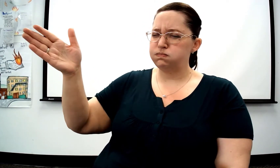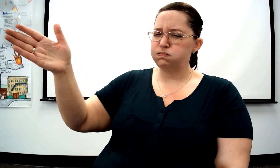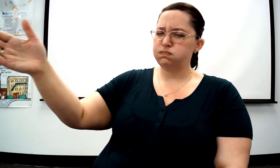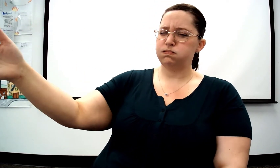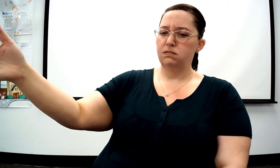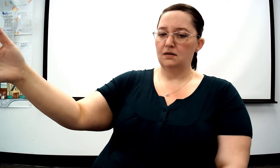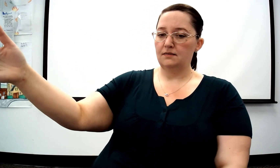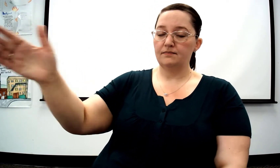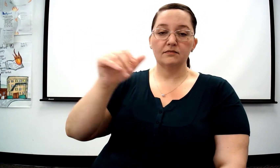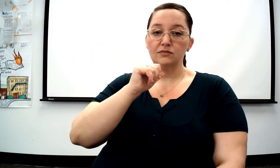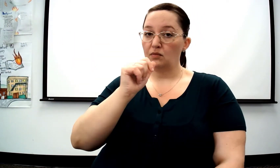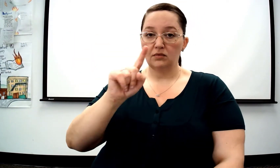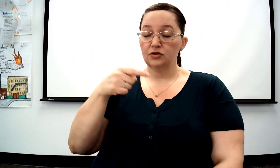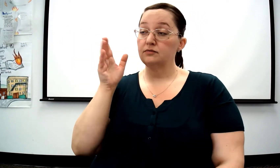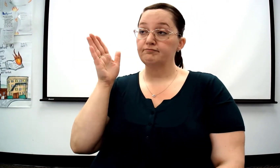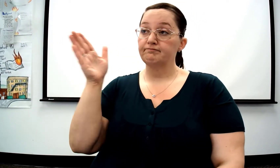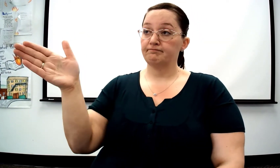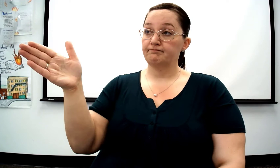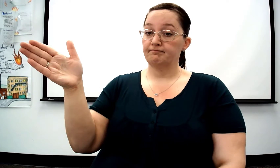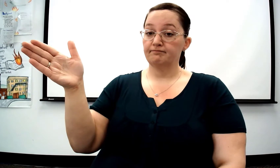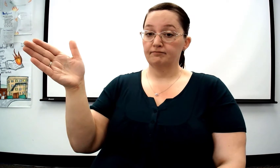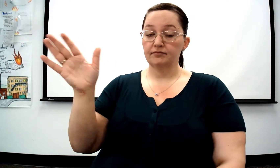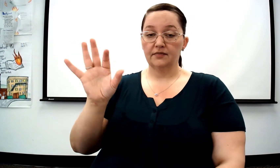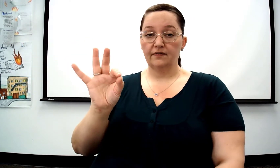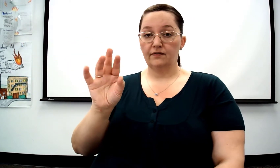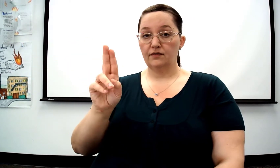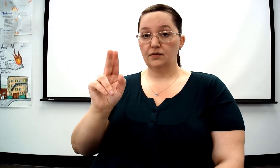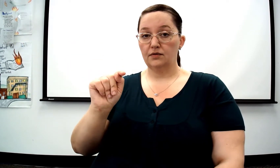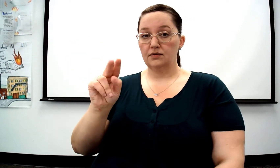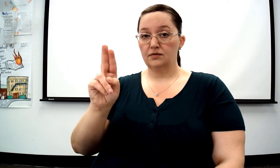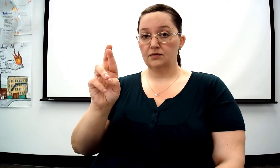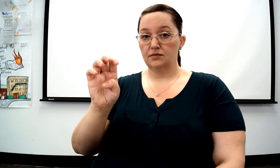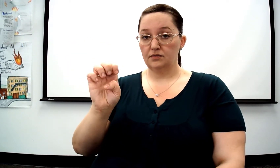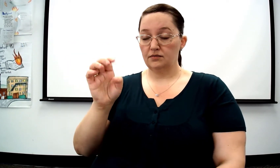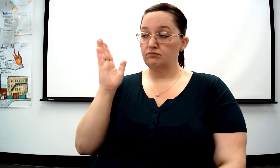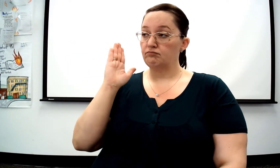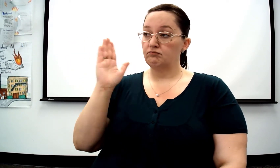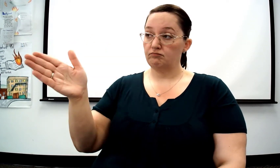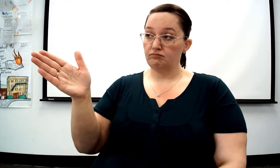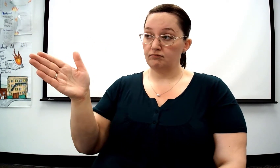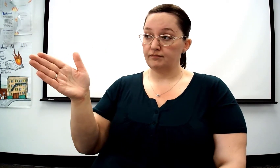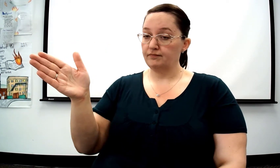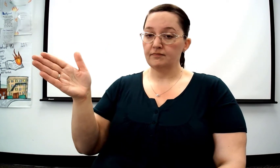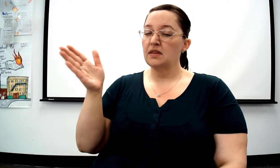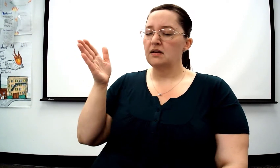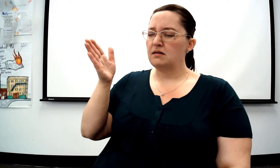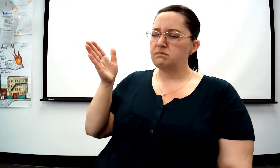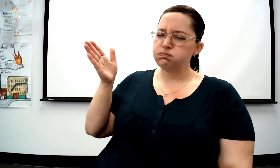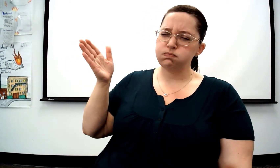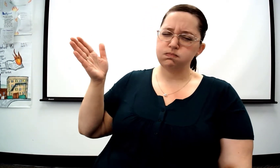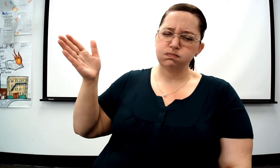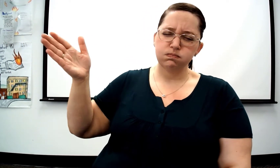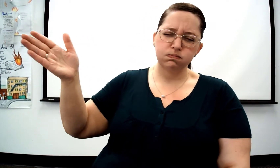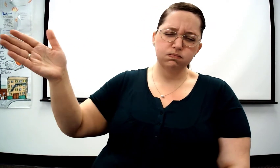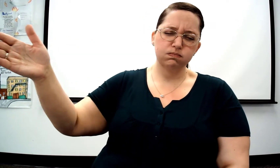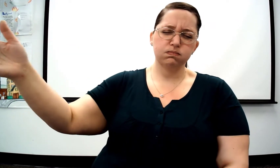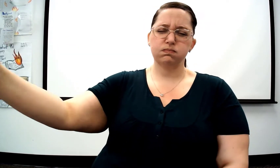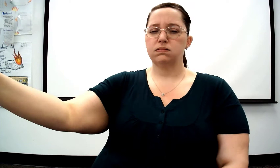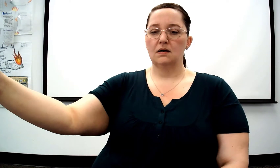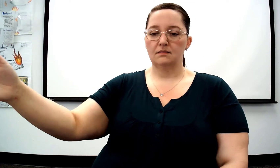Again, puff your cheeks, squint your eyes. This isn't just the sign future or will. Far in the future, you have to push. It goes farther